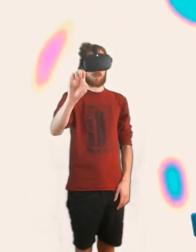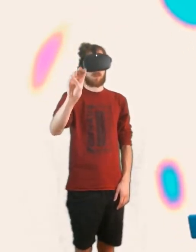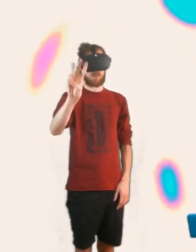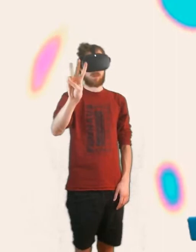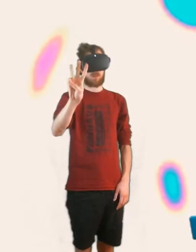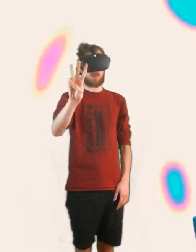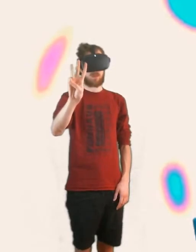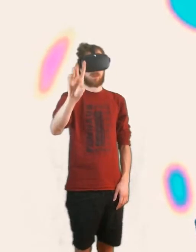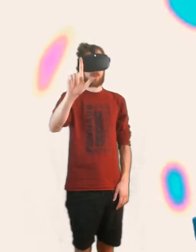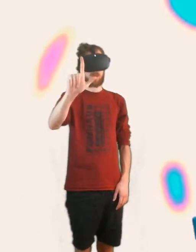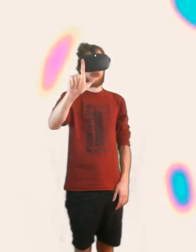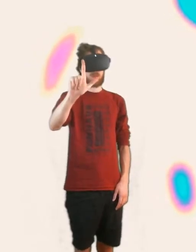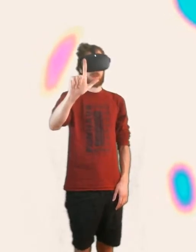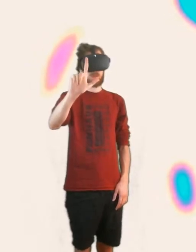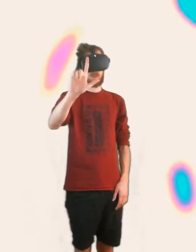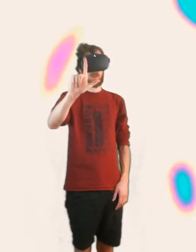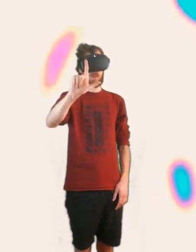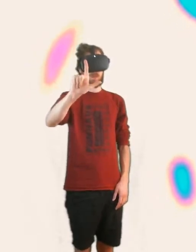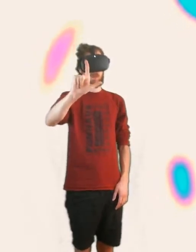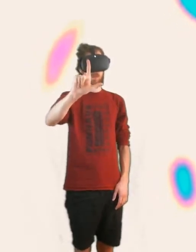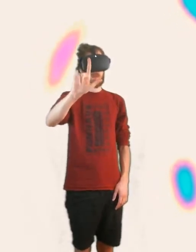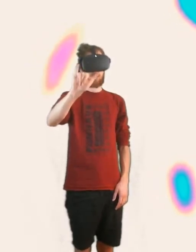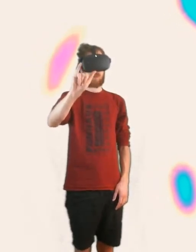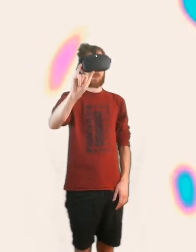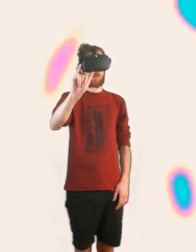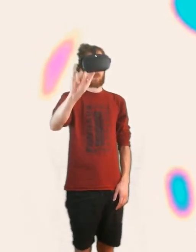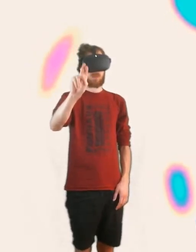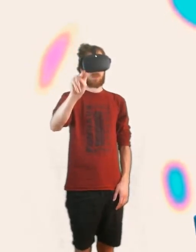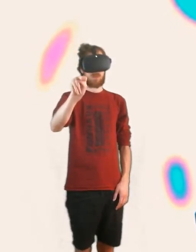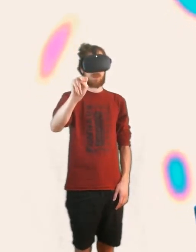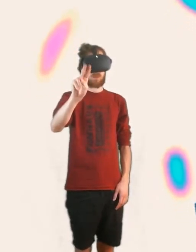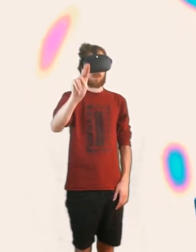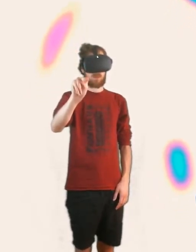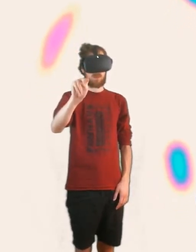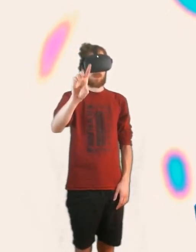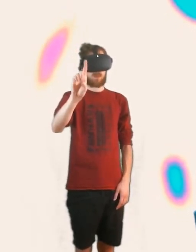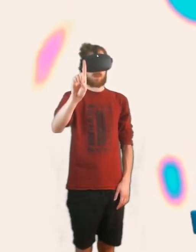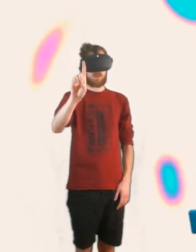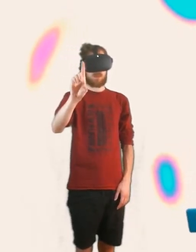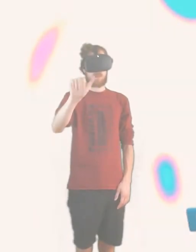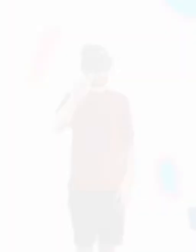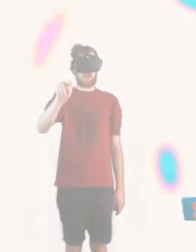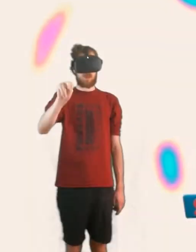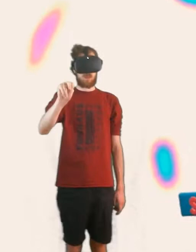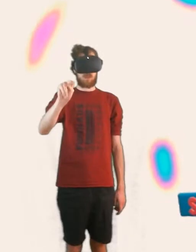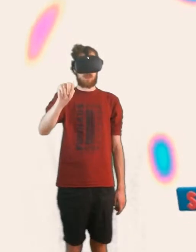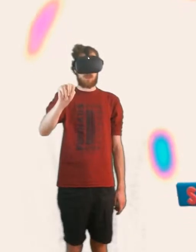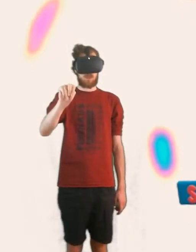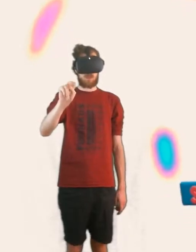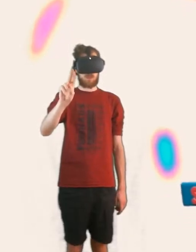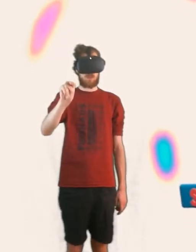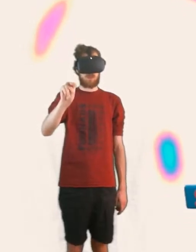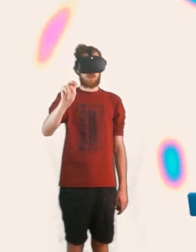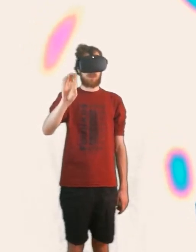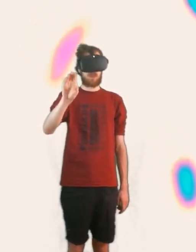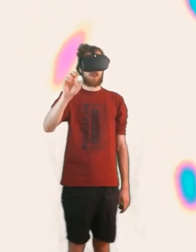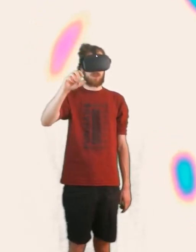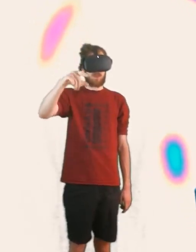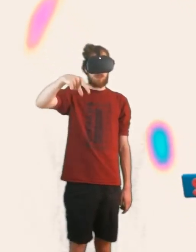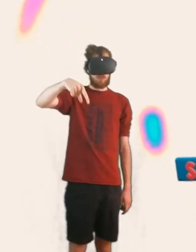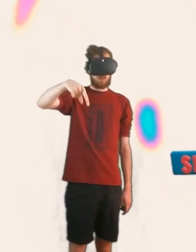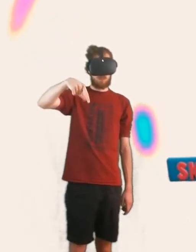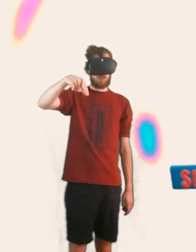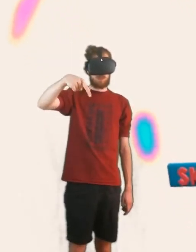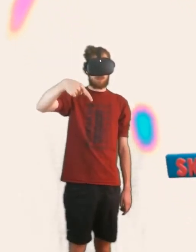you 5 words to spell as fast as you can. These words range from common names to countries to flowers. You have to produce the sign for